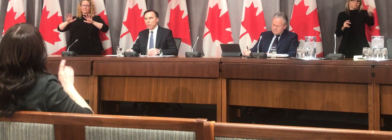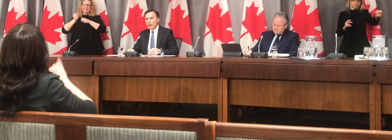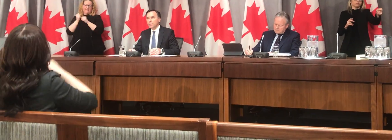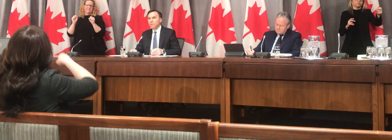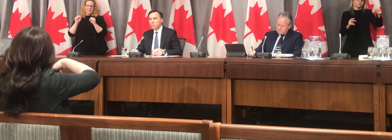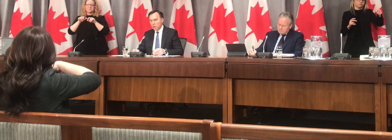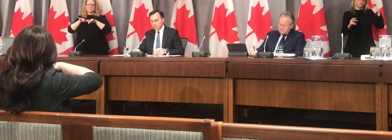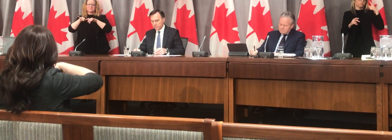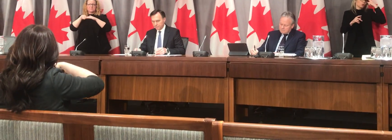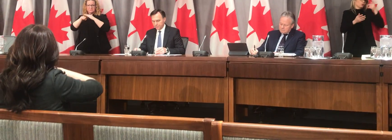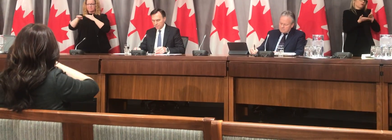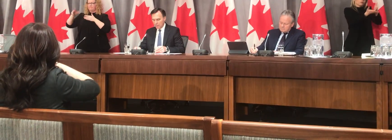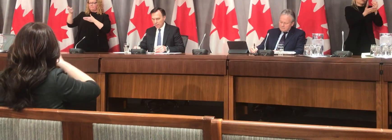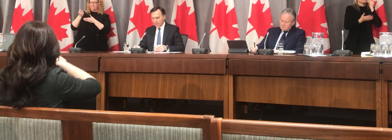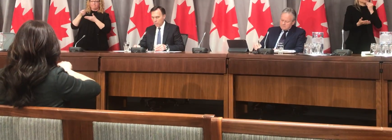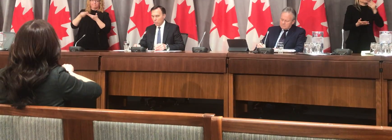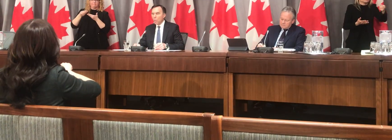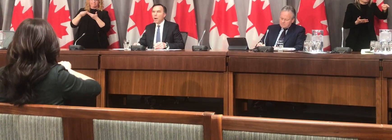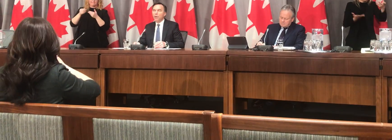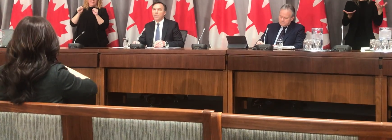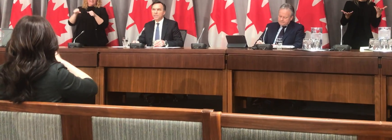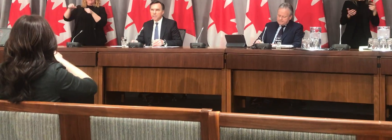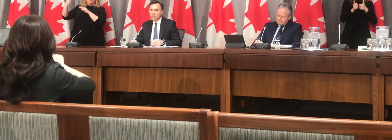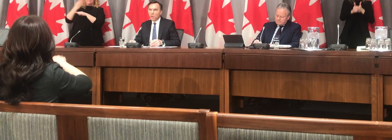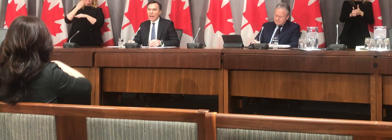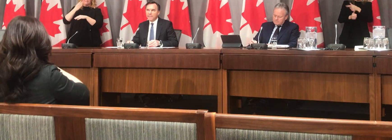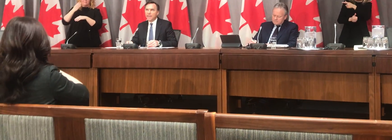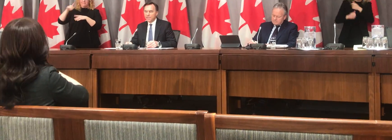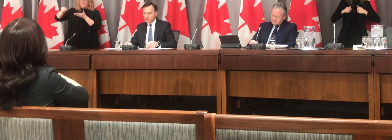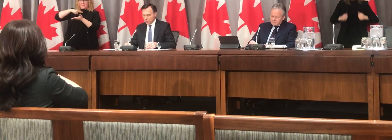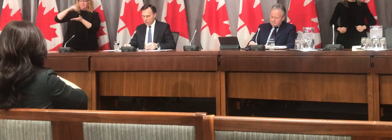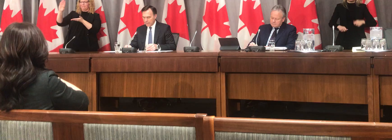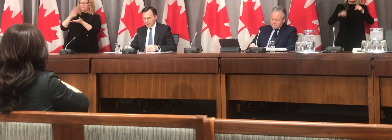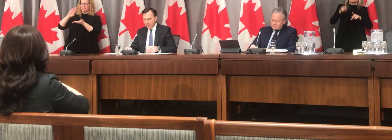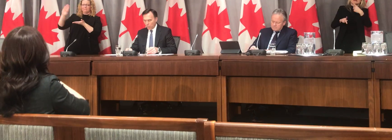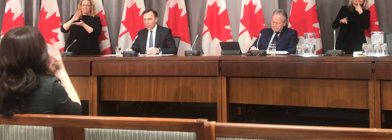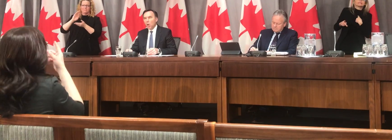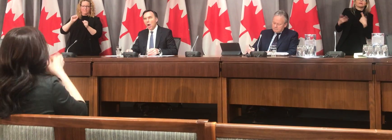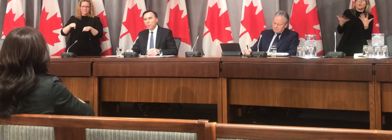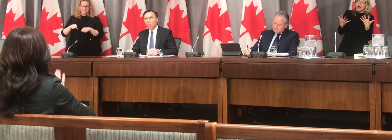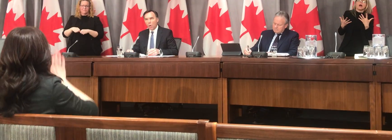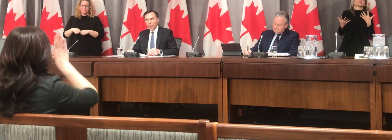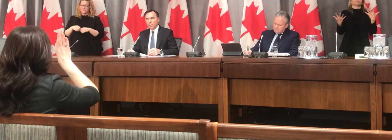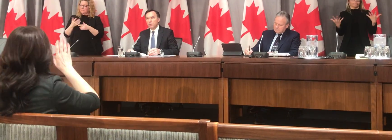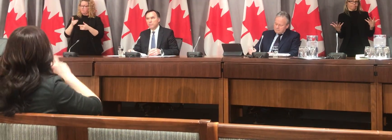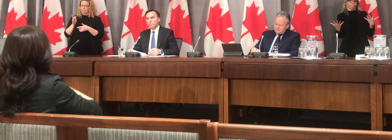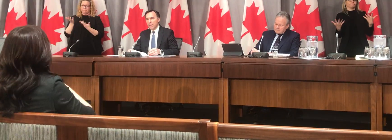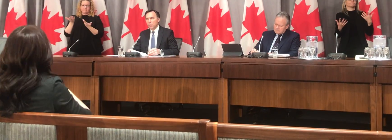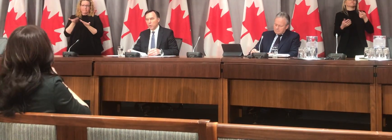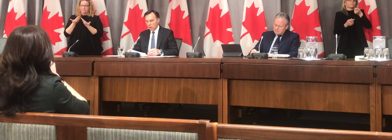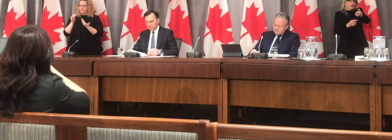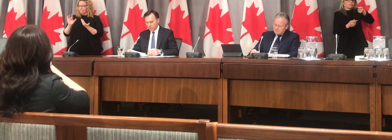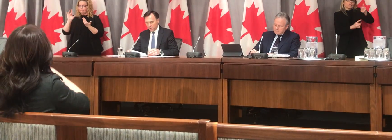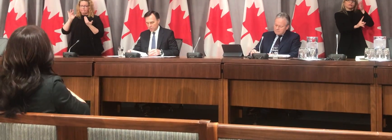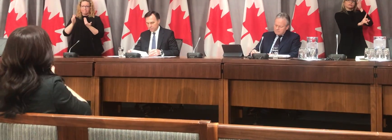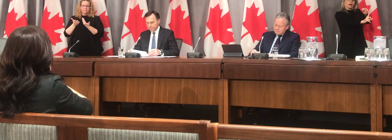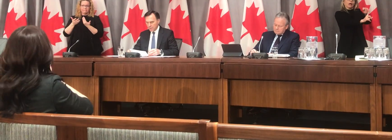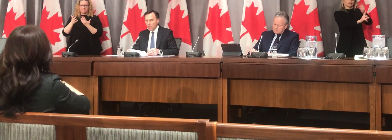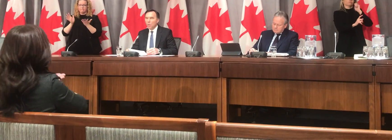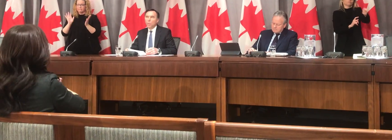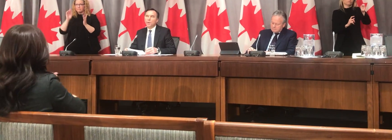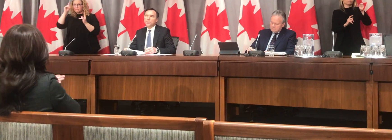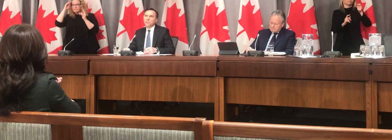via direct deposit. It will require a simple attestation that will not require medical